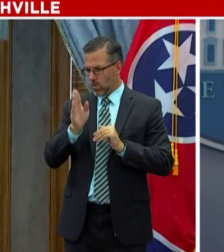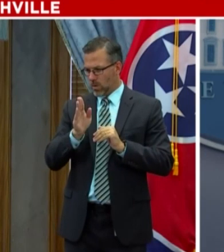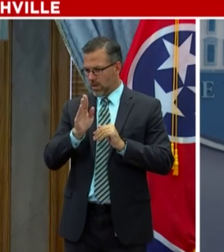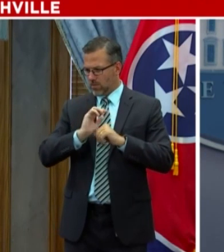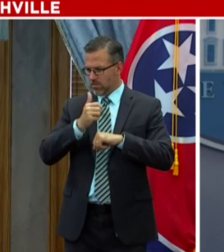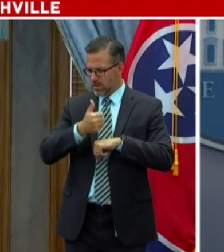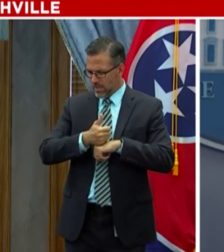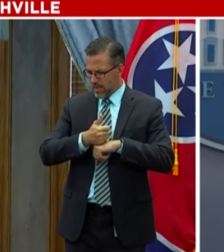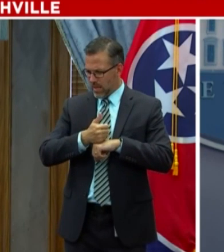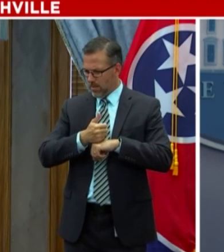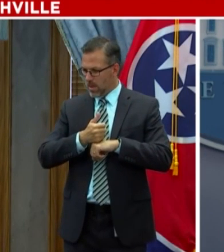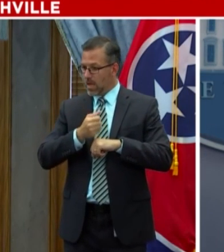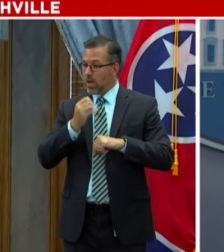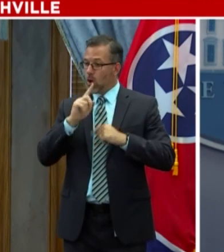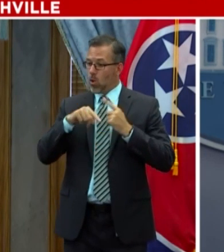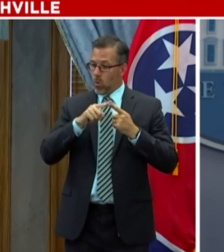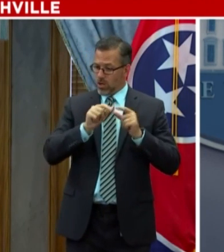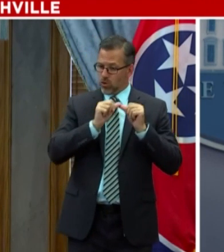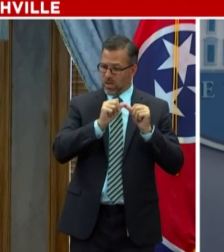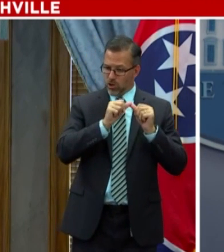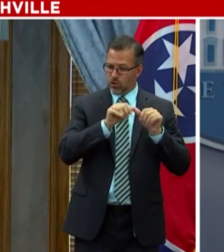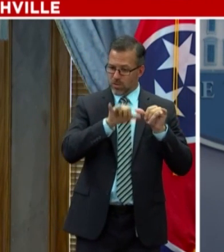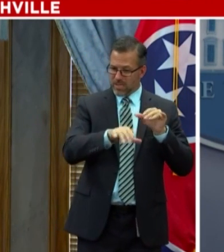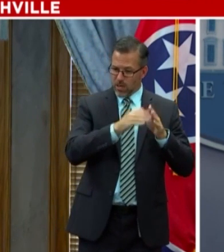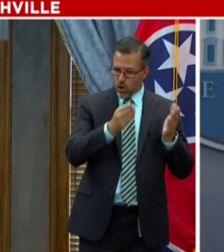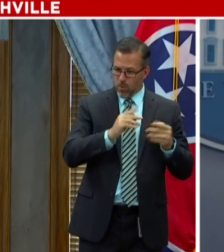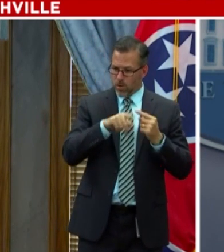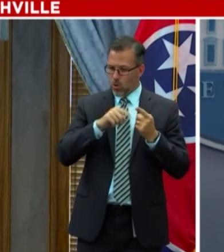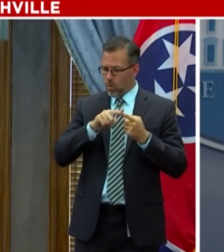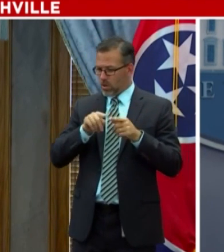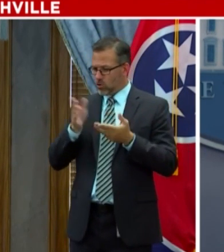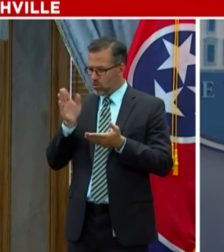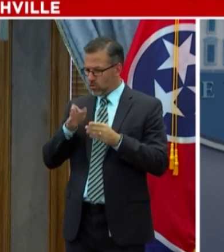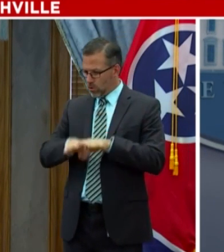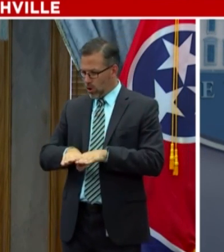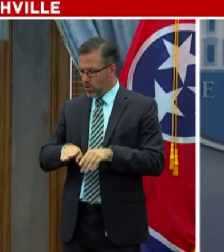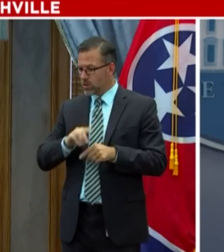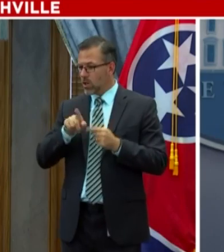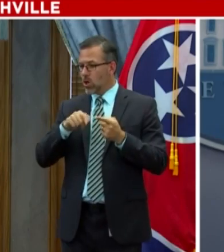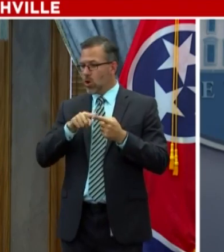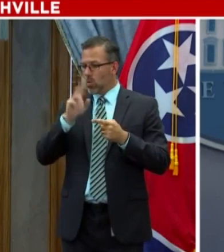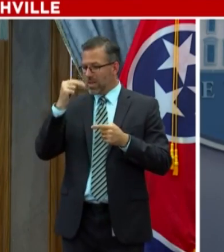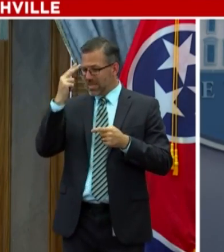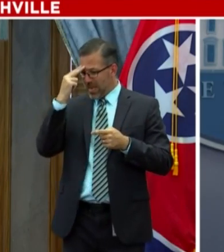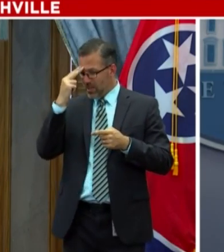governor's press conference on the News 4 app and on the WSMV Facebook page.